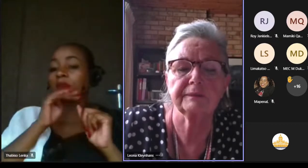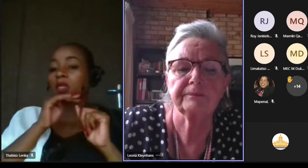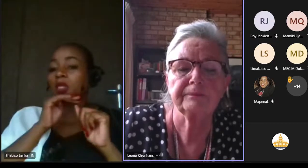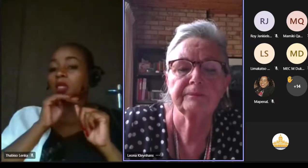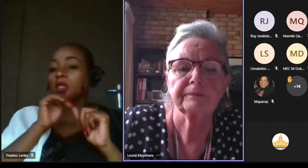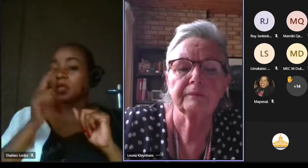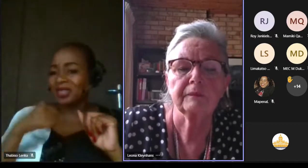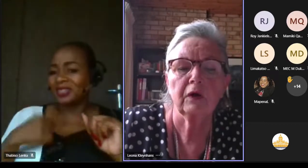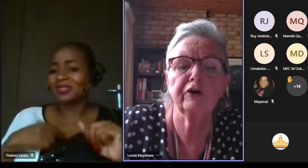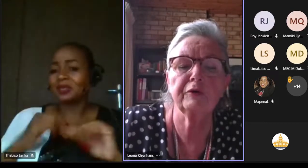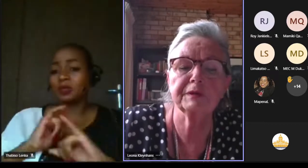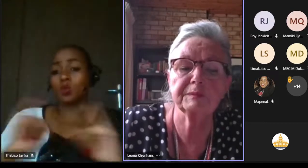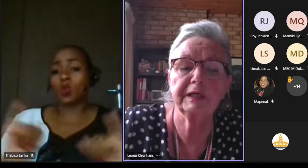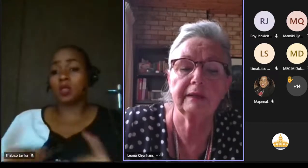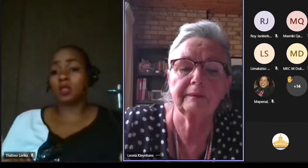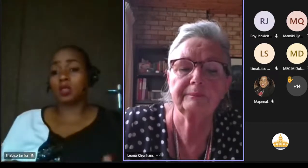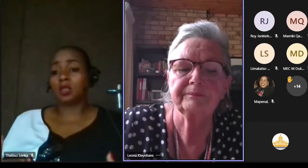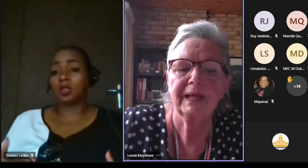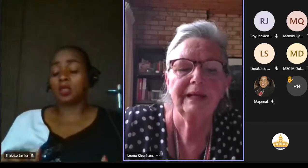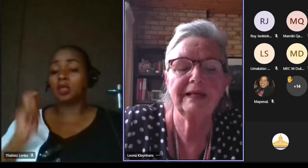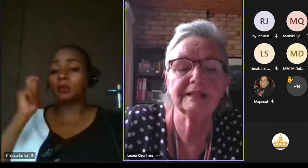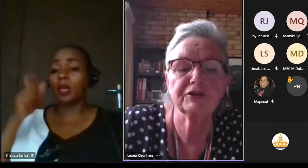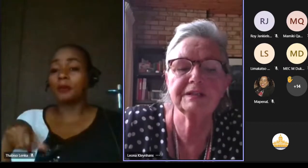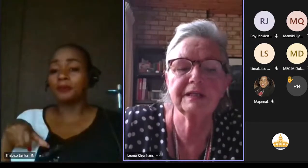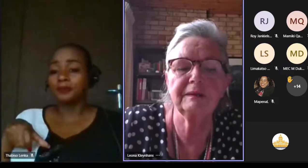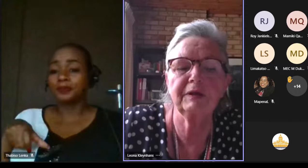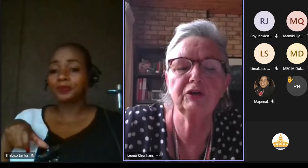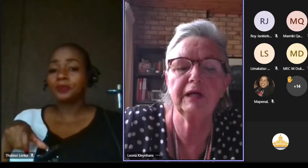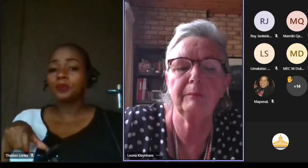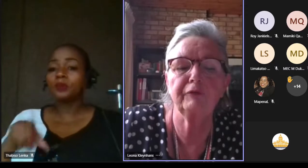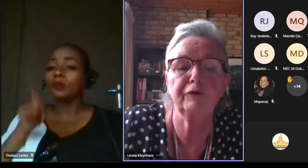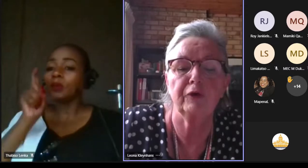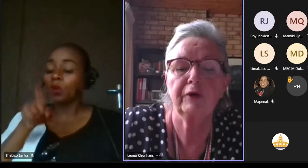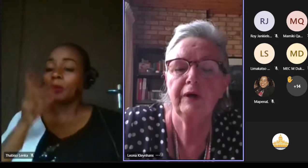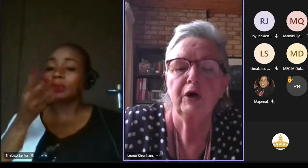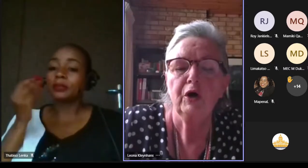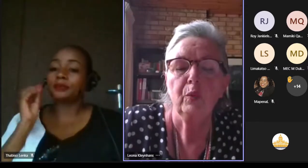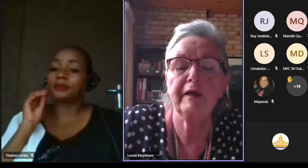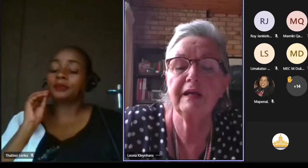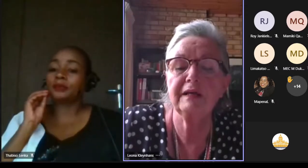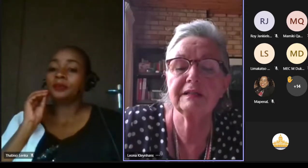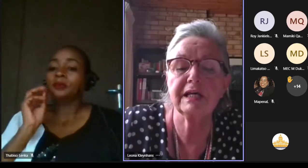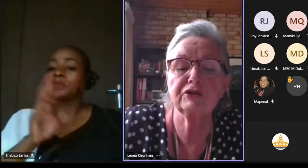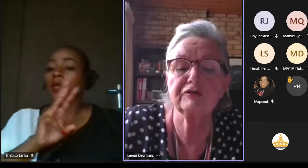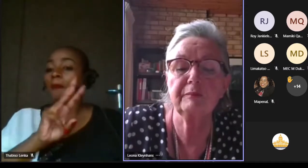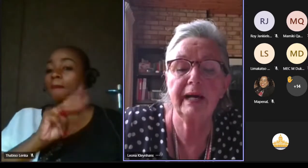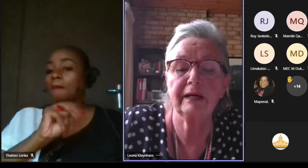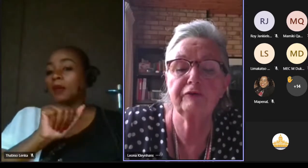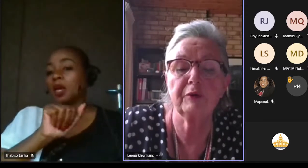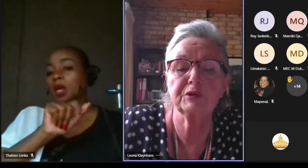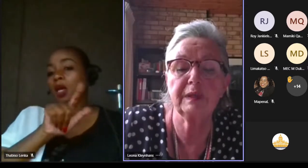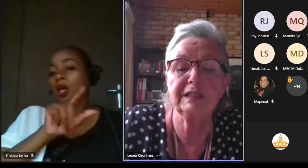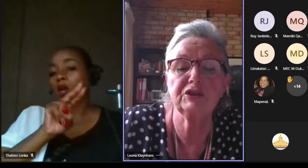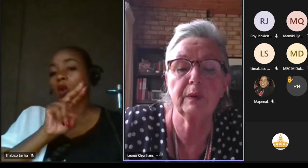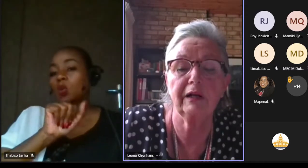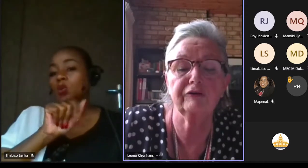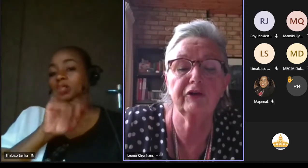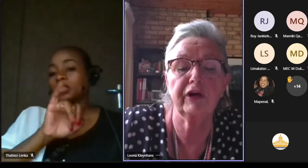outrageous. Honourable Speaker, let us consider Molitiapofung, where the executive mayor